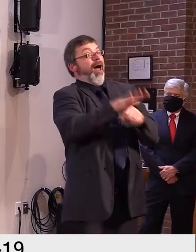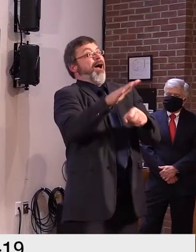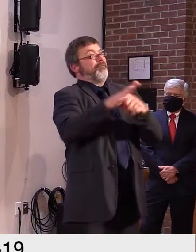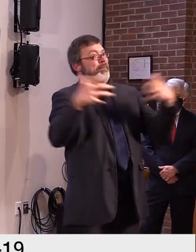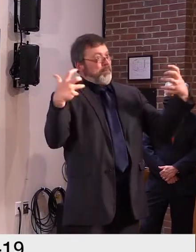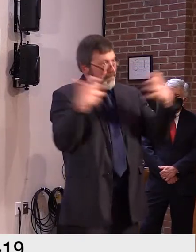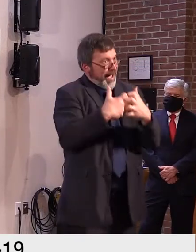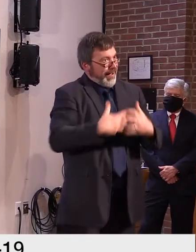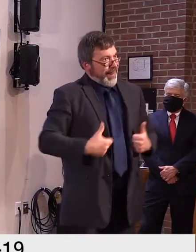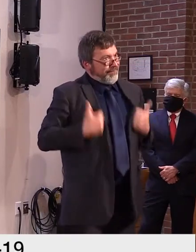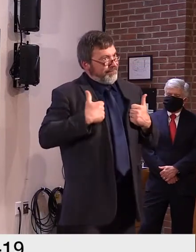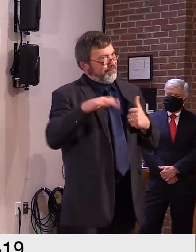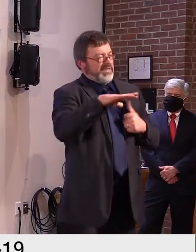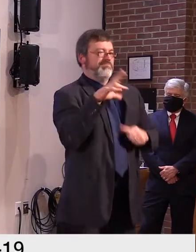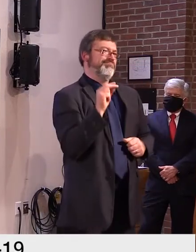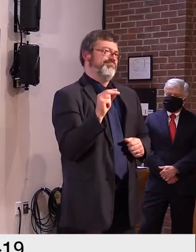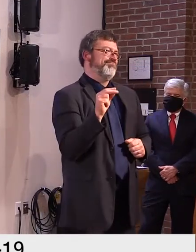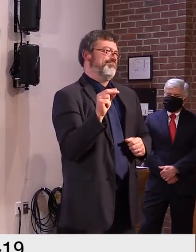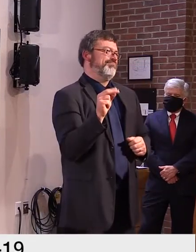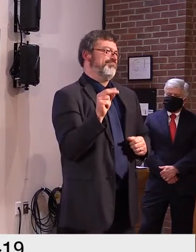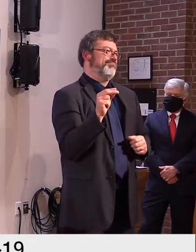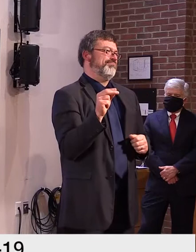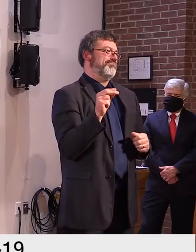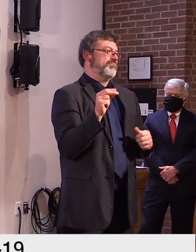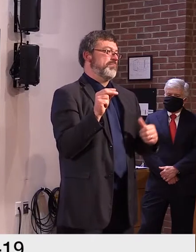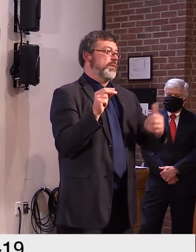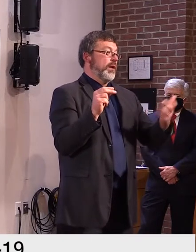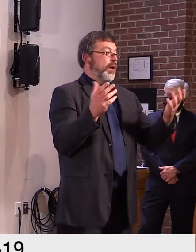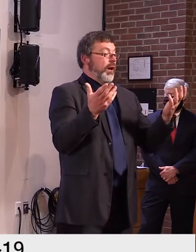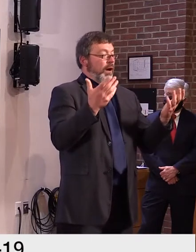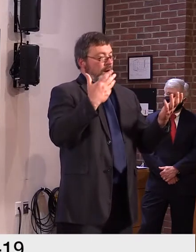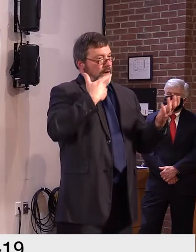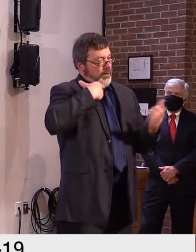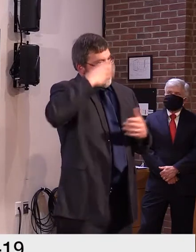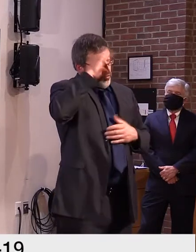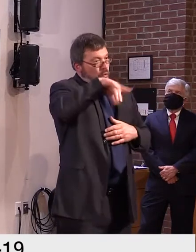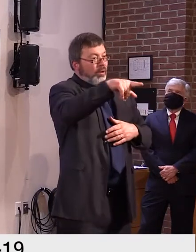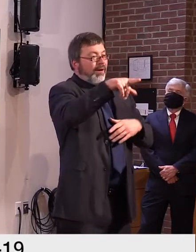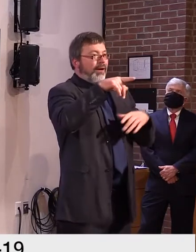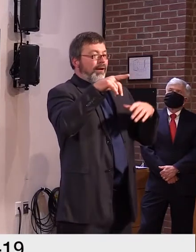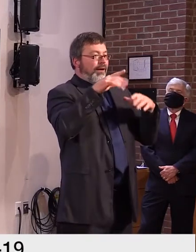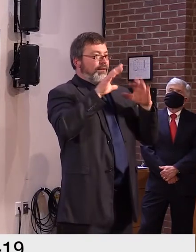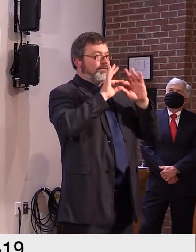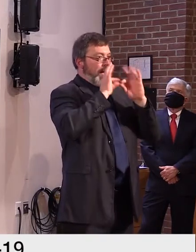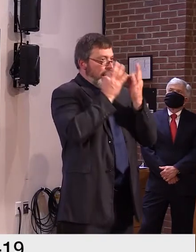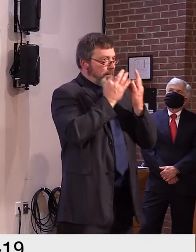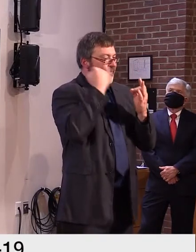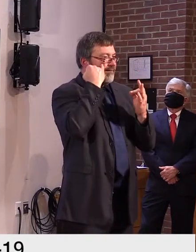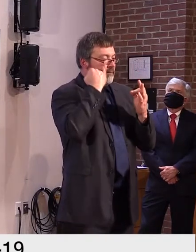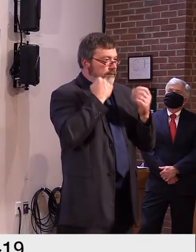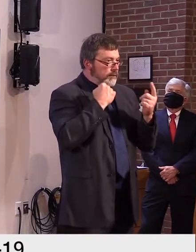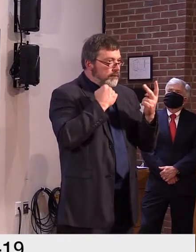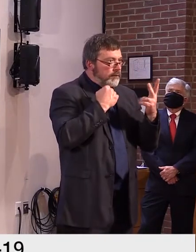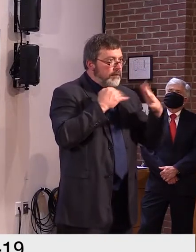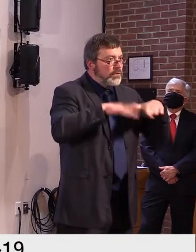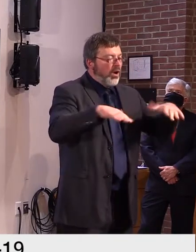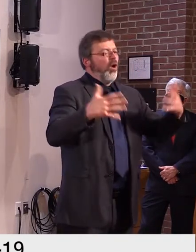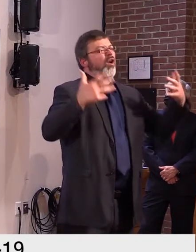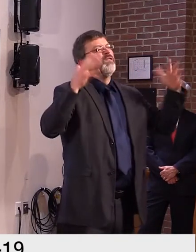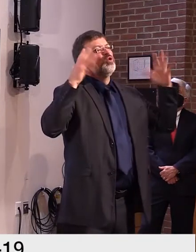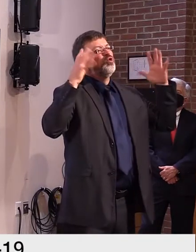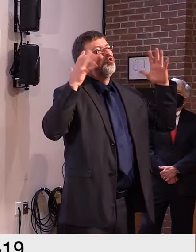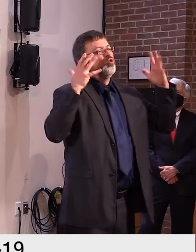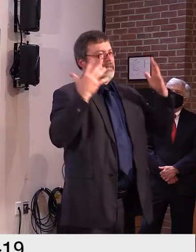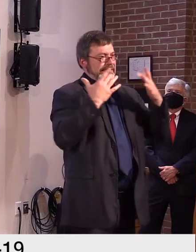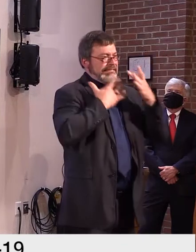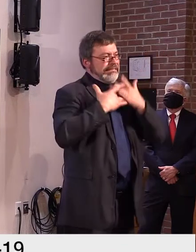for an individual or a family to live on. And unfortunately, that's not how unemployment insurance was designed prior,